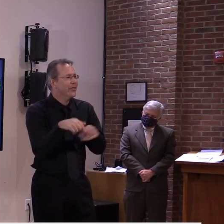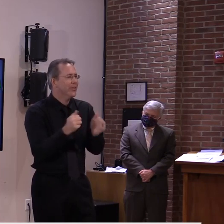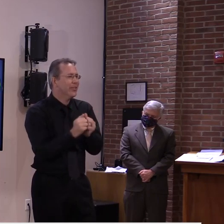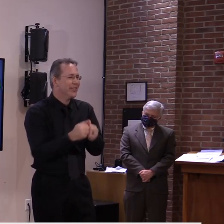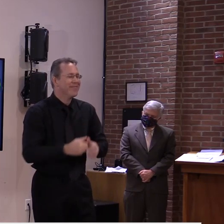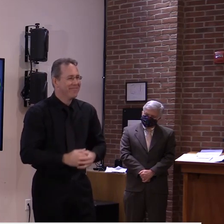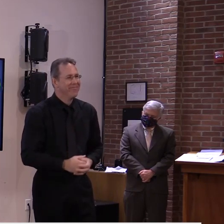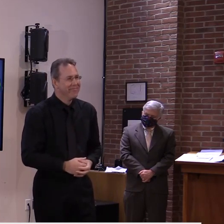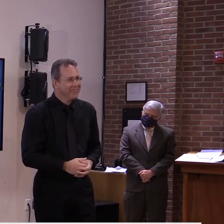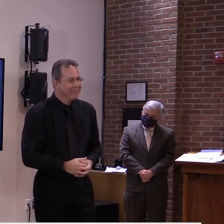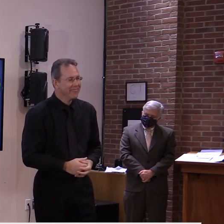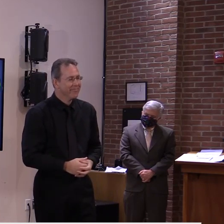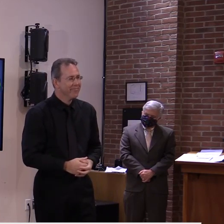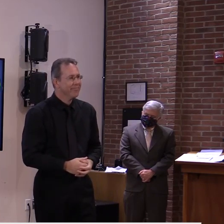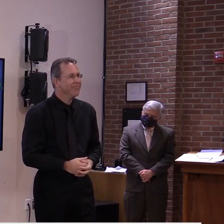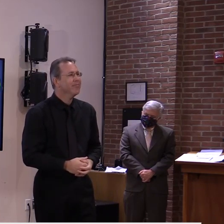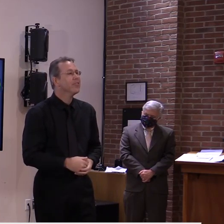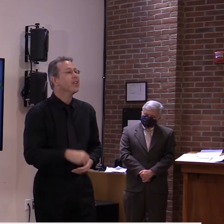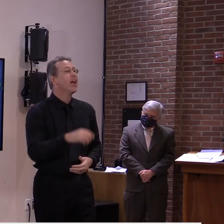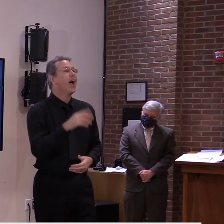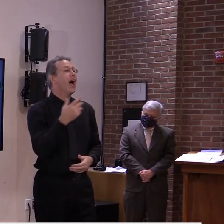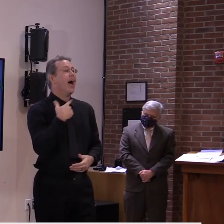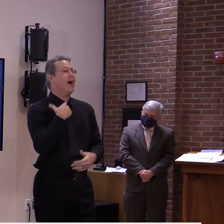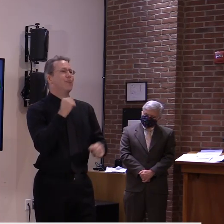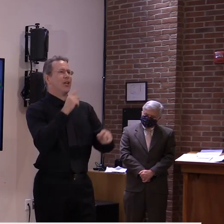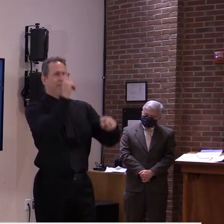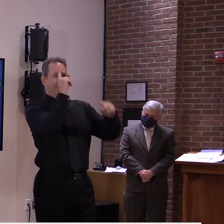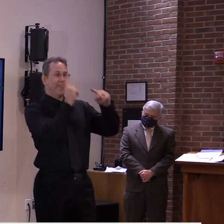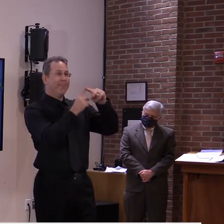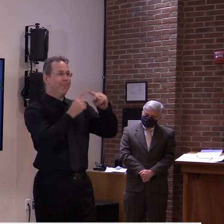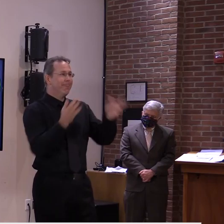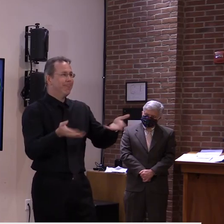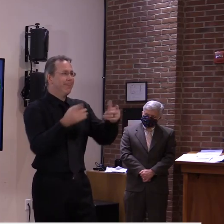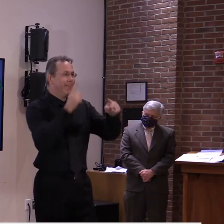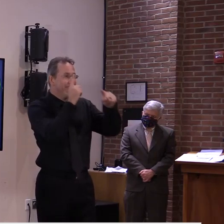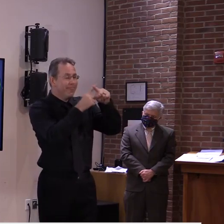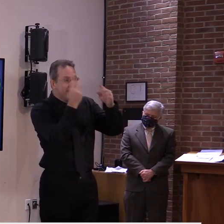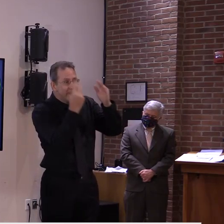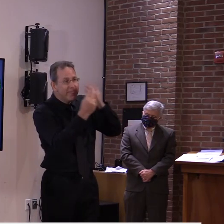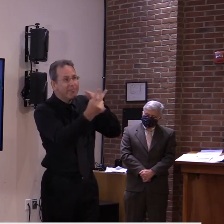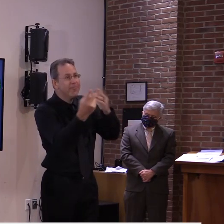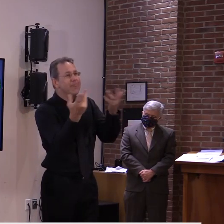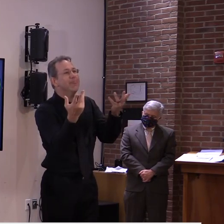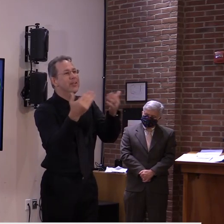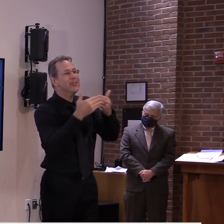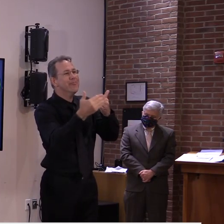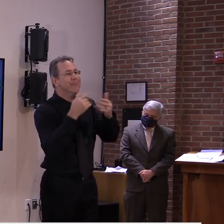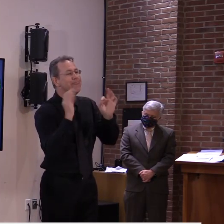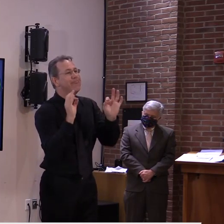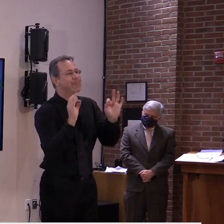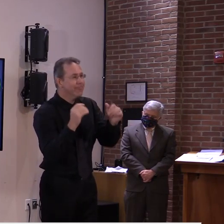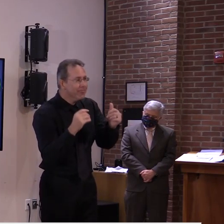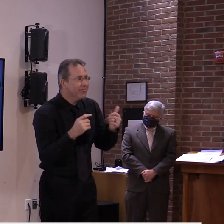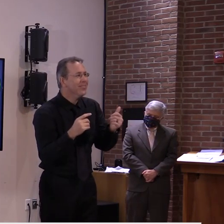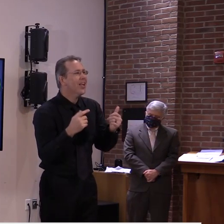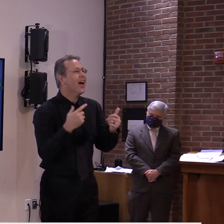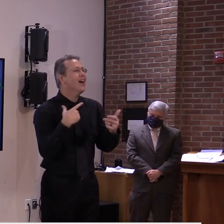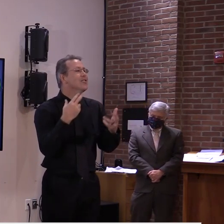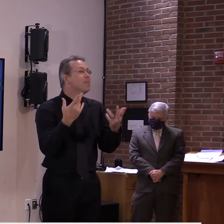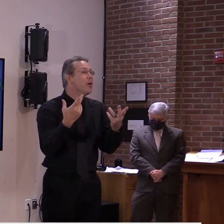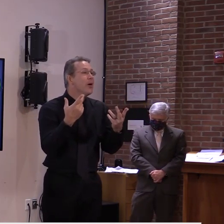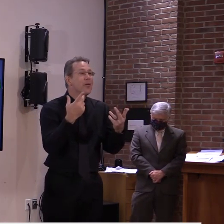to get through this. I'm doing fine, and we're all working together, trying to support each other, and just